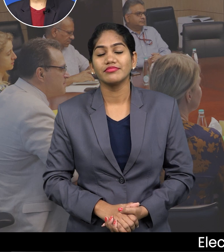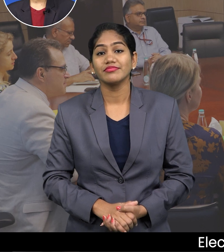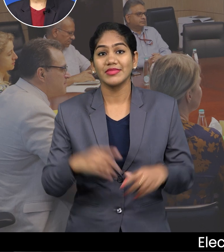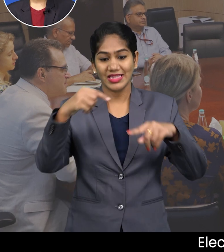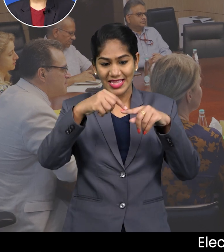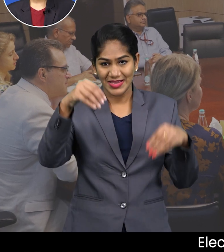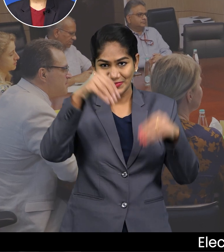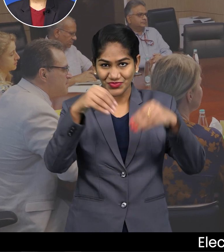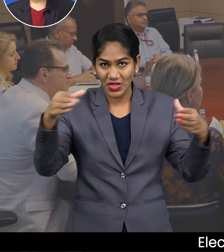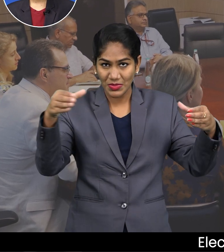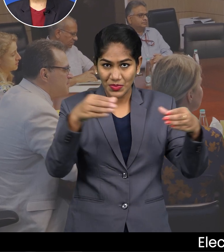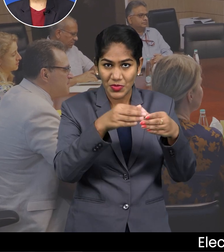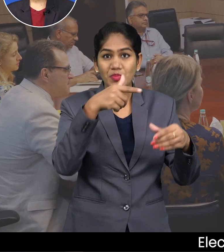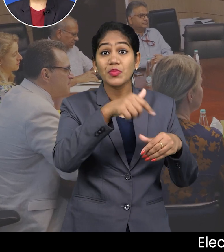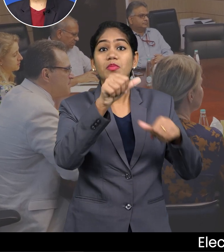Election Commission.